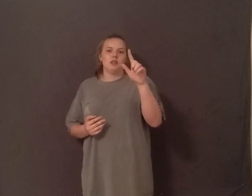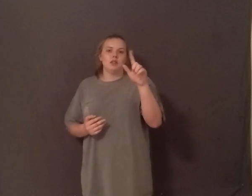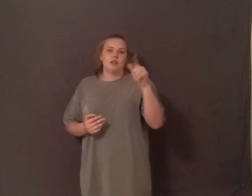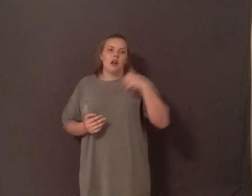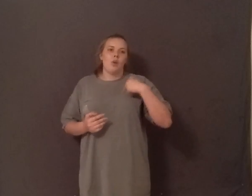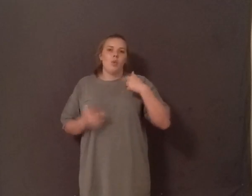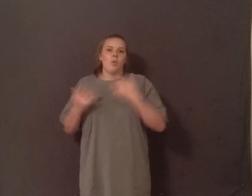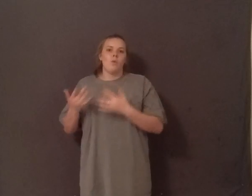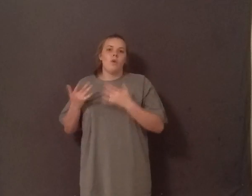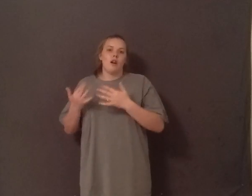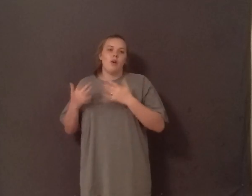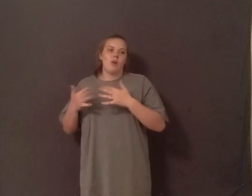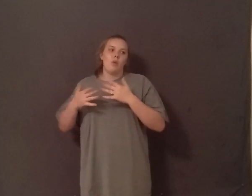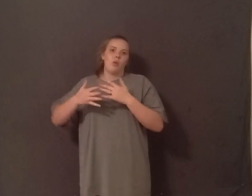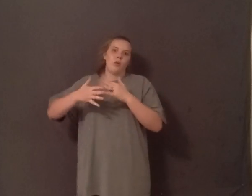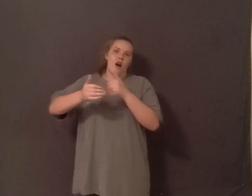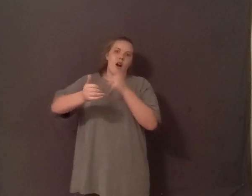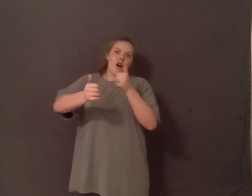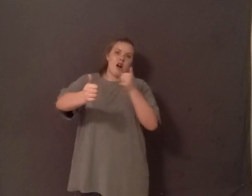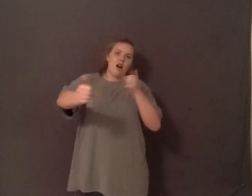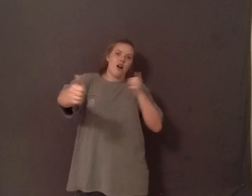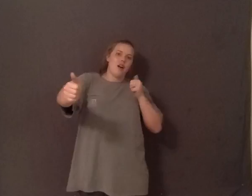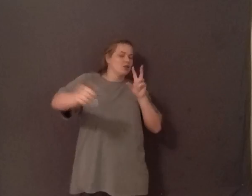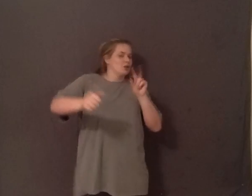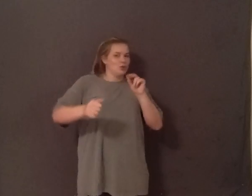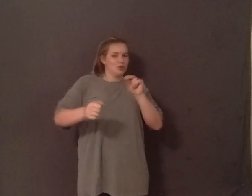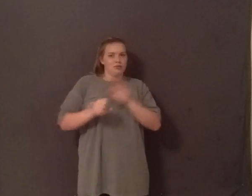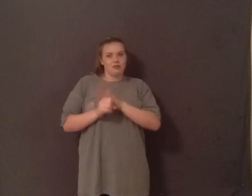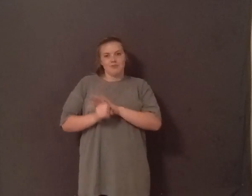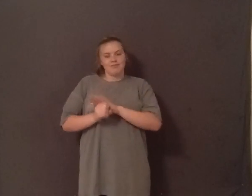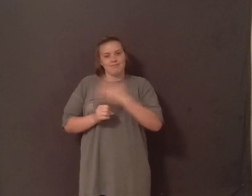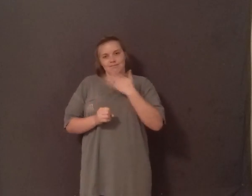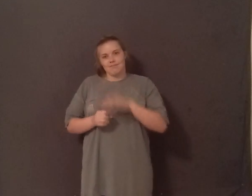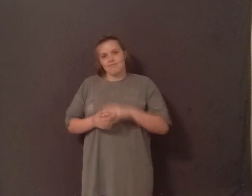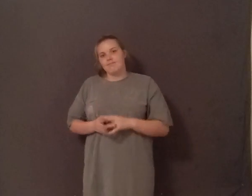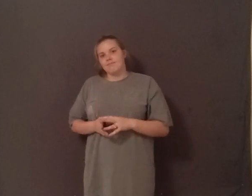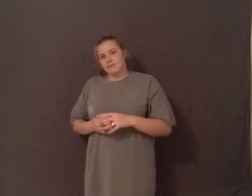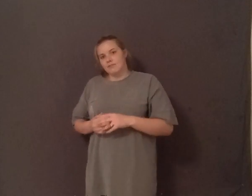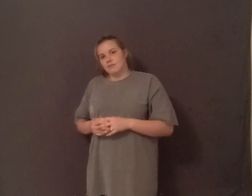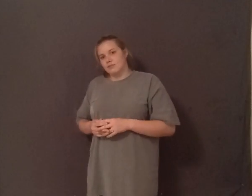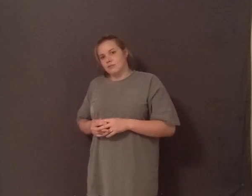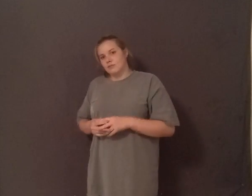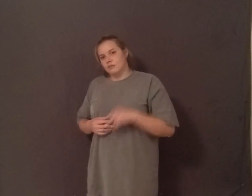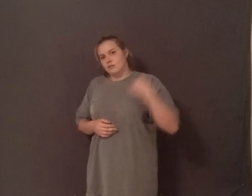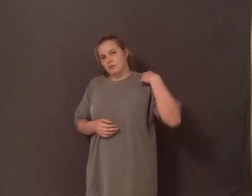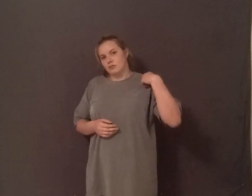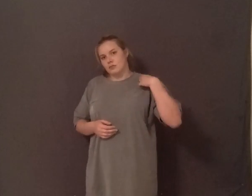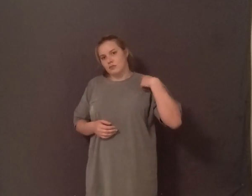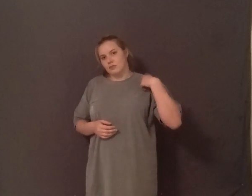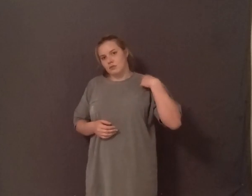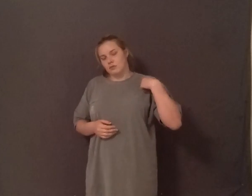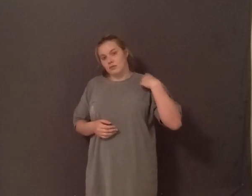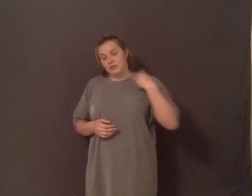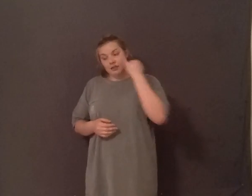It didn't. It prevented you from doing it right away. Plus, are you able to spend more or less time on something if you enjoy it or if you